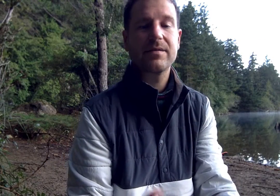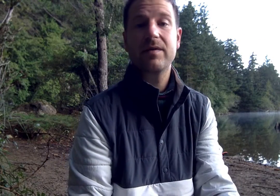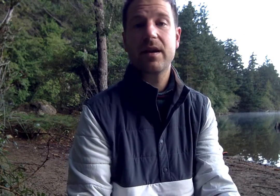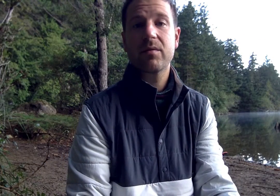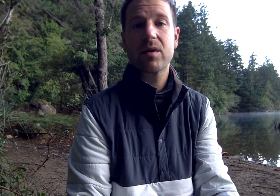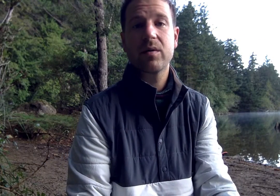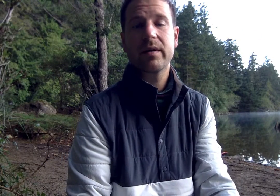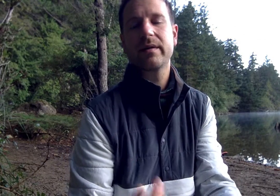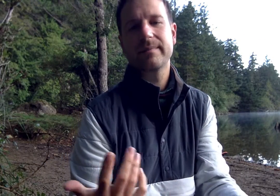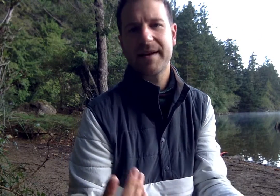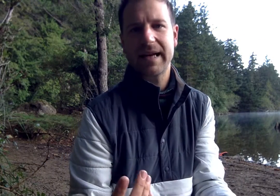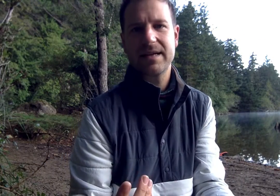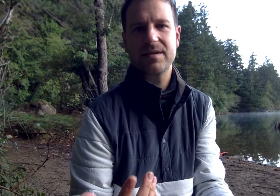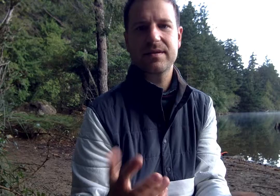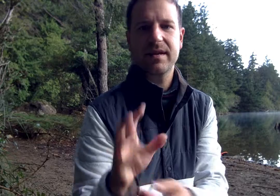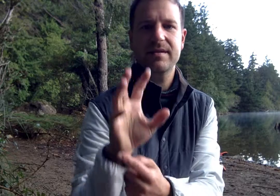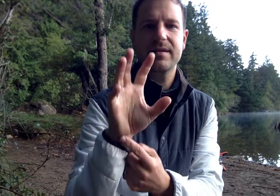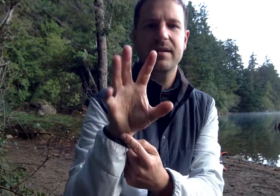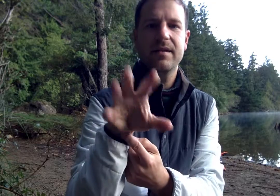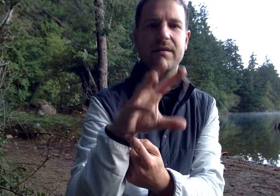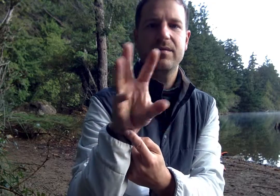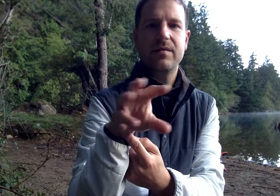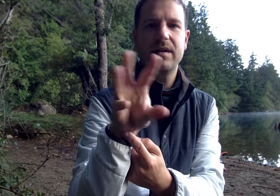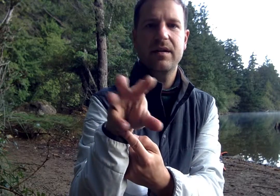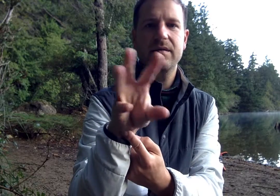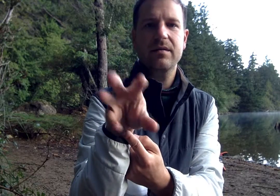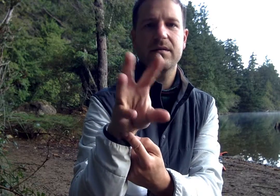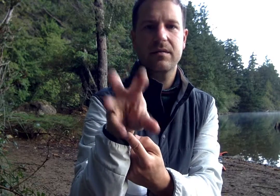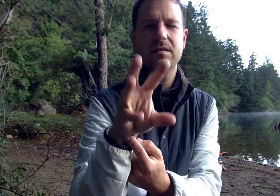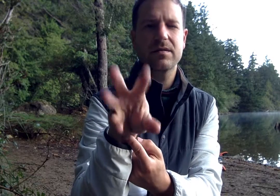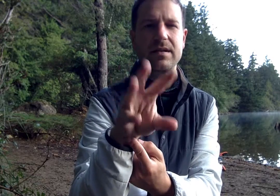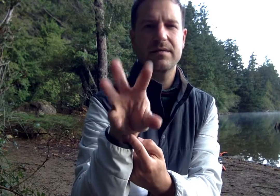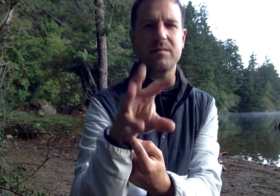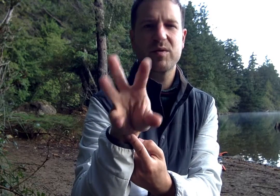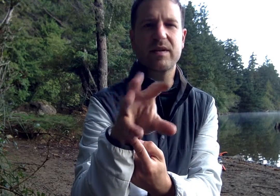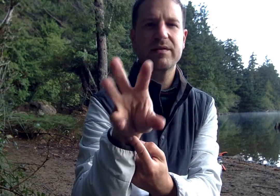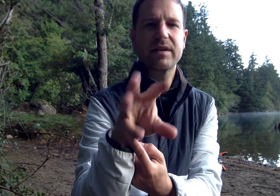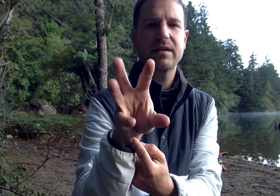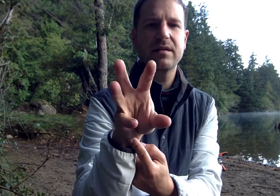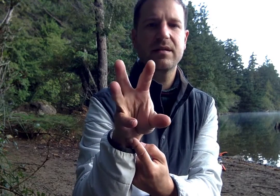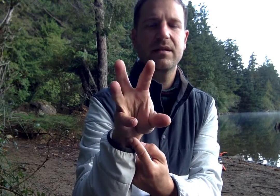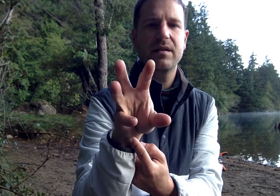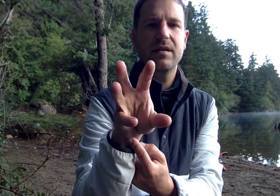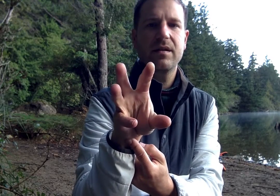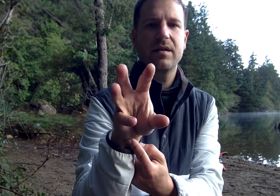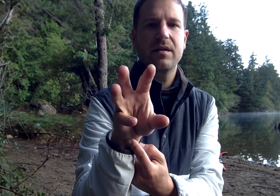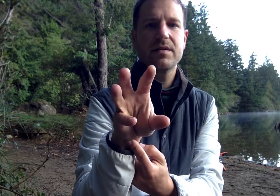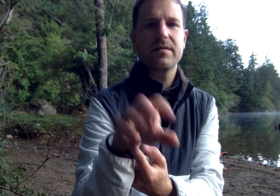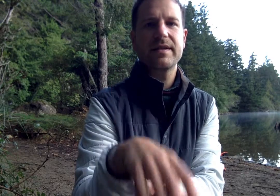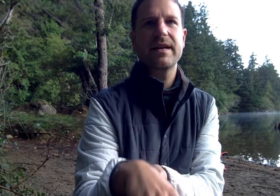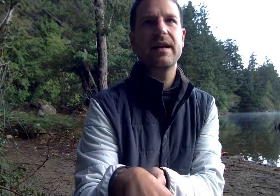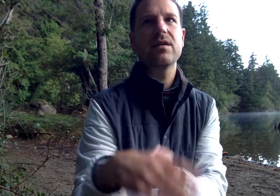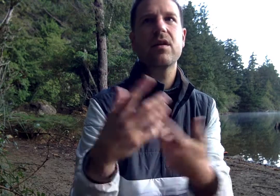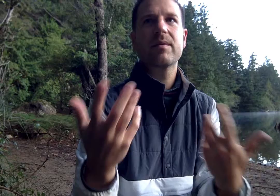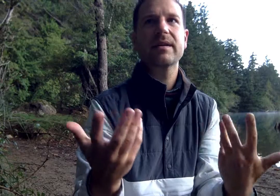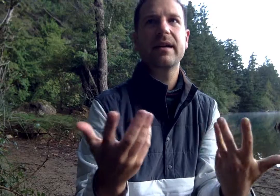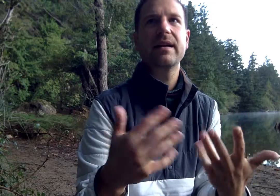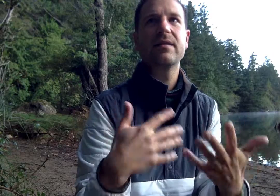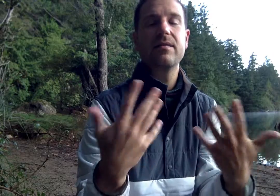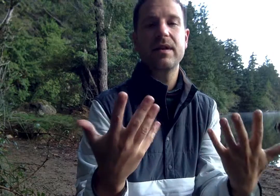video record. Again, two signs. Video, you'll see this one most frequently. So if I say, your homework tonight,